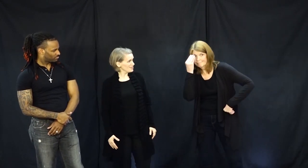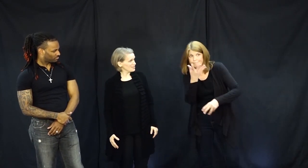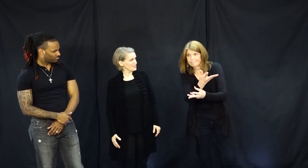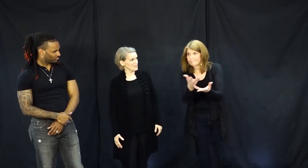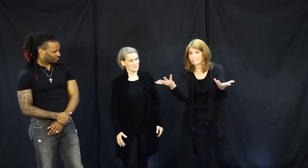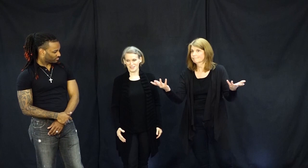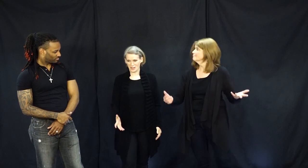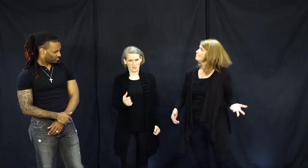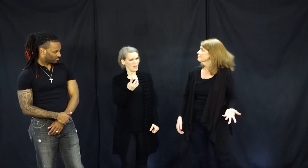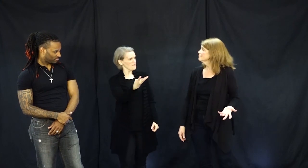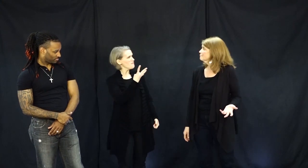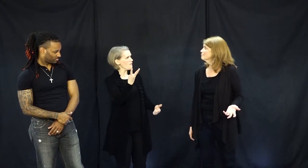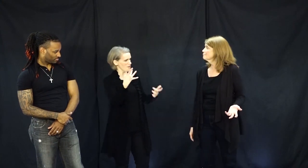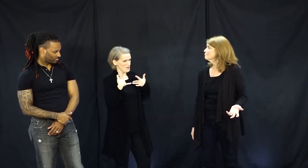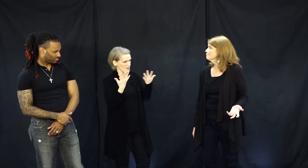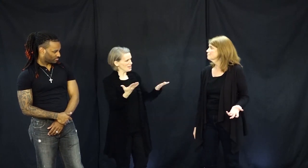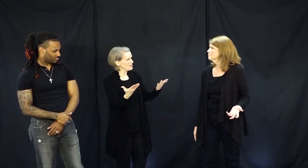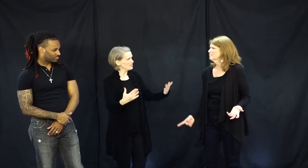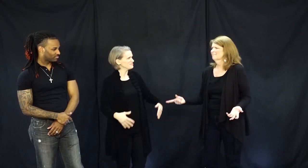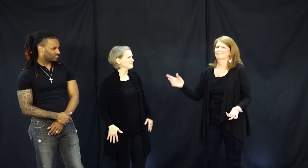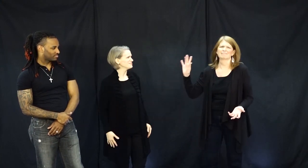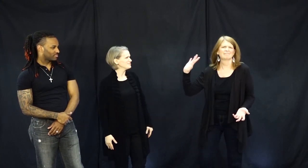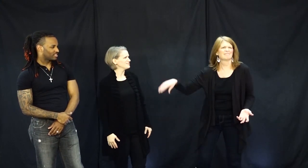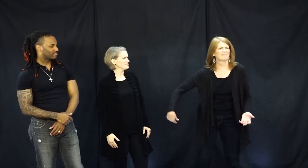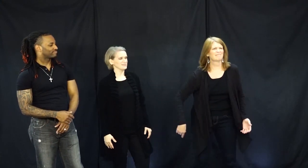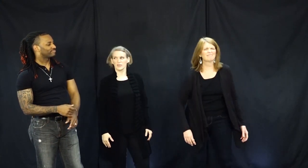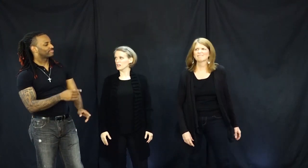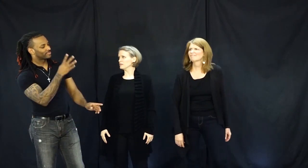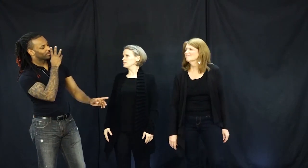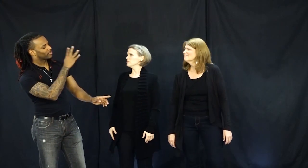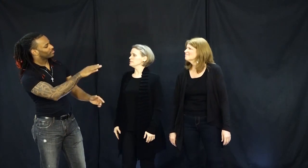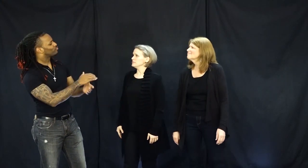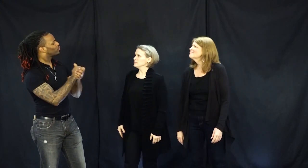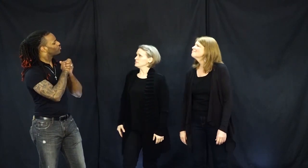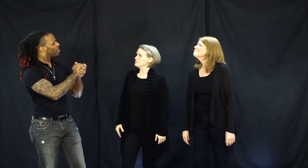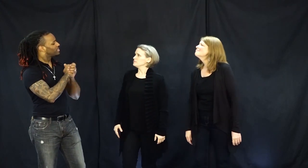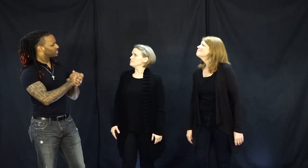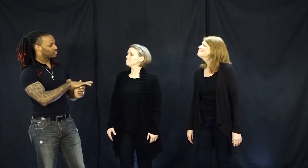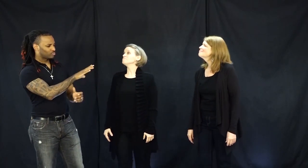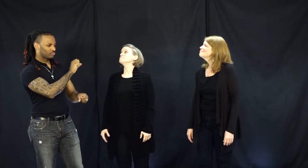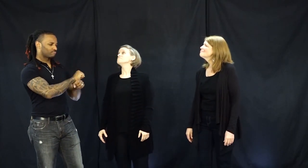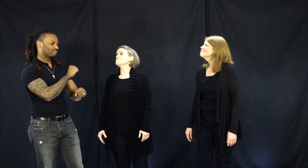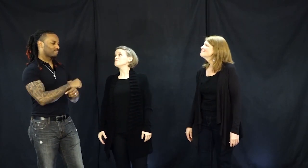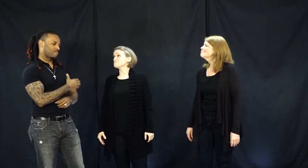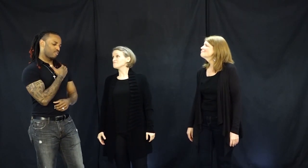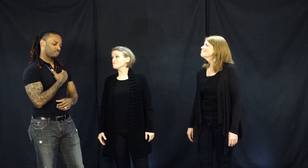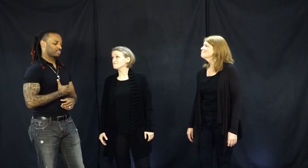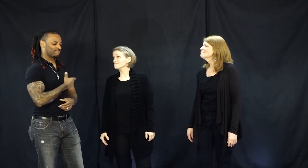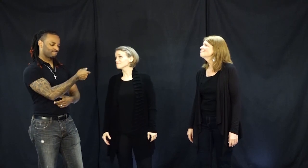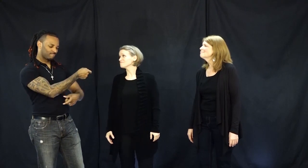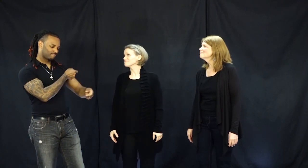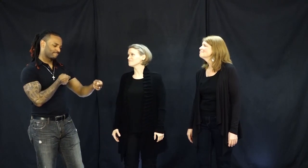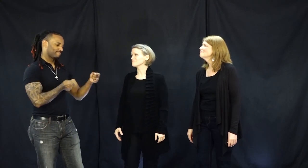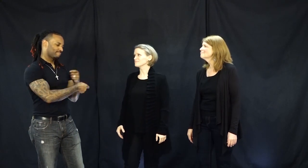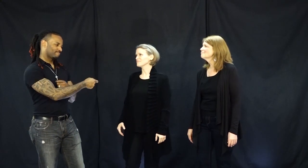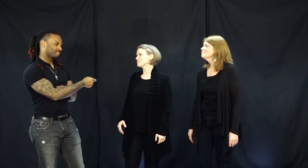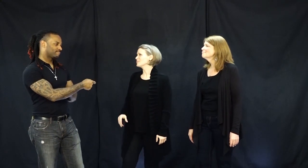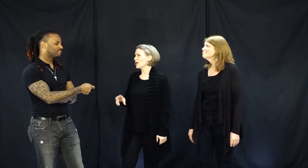here. You are the worst, Bird. Ignore them. Congrats to you, Lieutenant Colonel. I wish I had your command instead of man in George's journal. No,